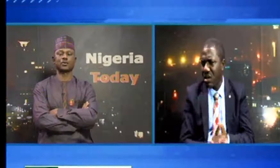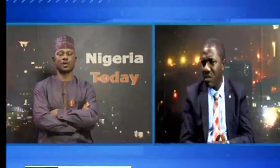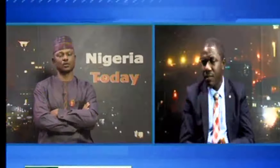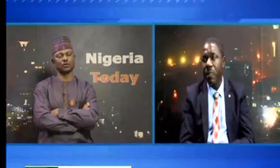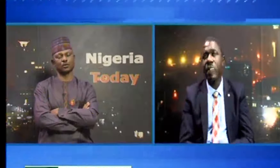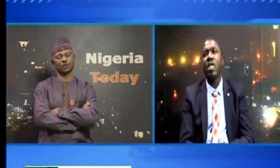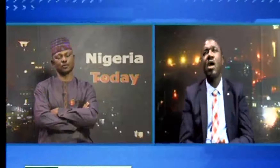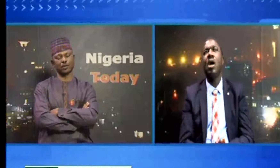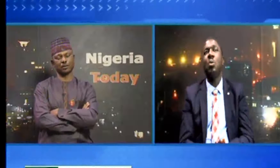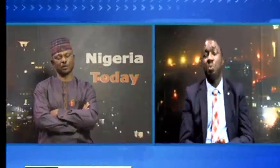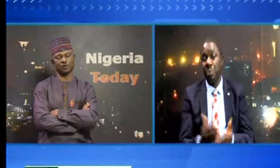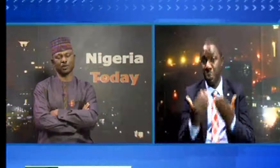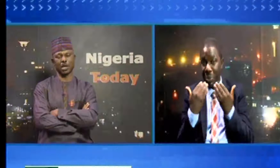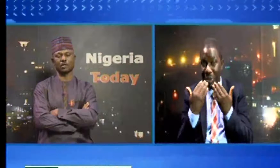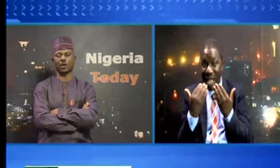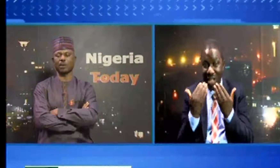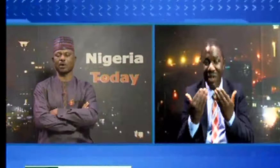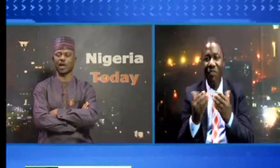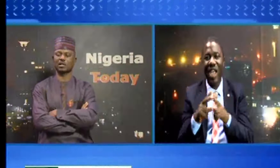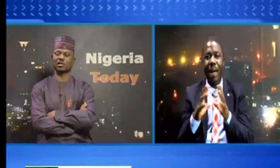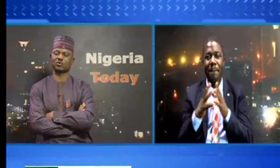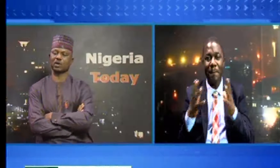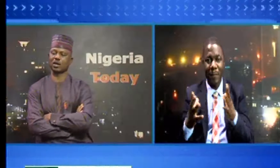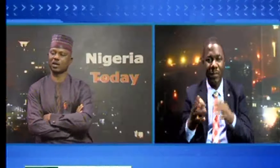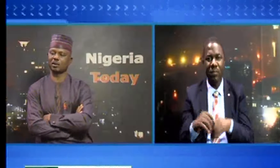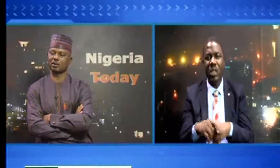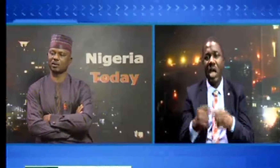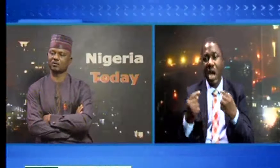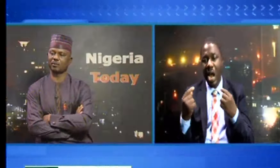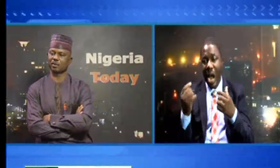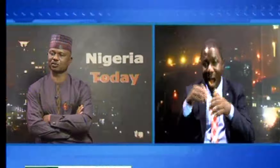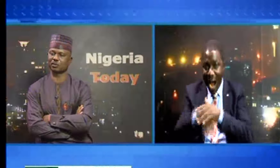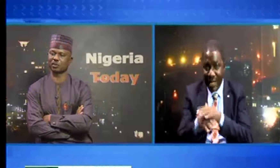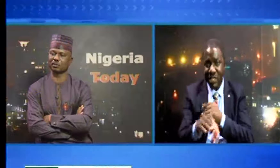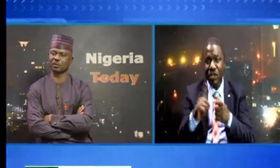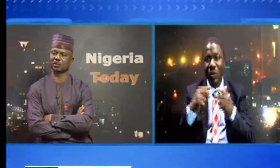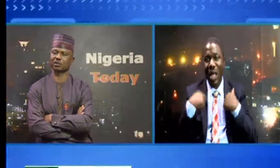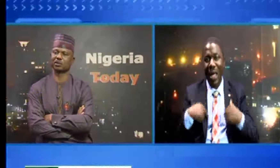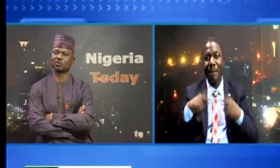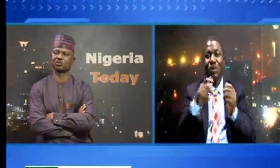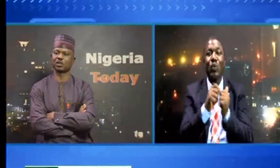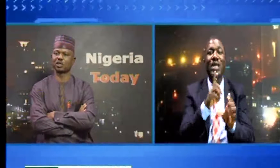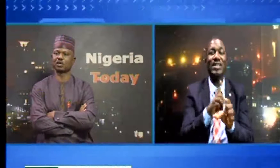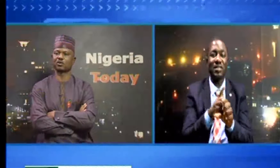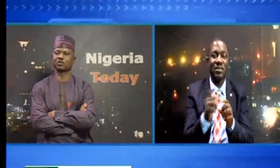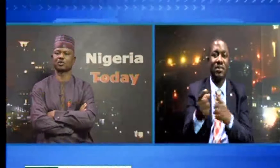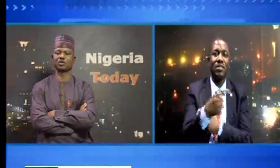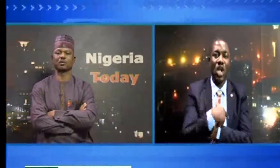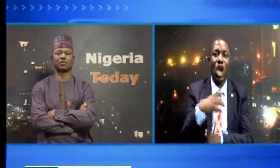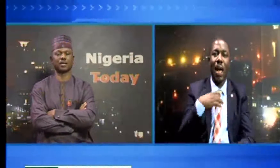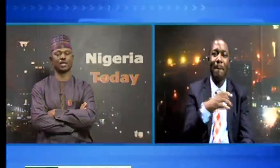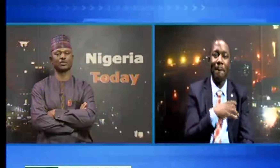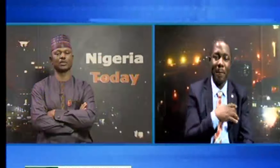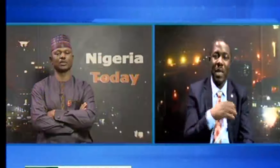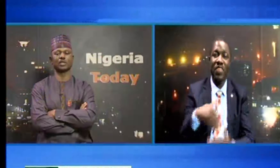Thank you so very much. When I talk about access to health for persons with disabilities, today the Commission